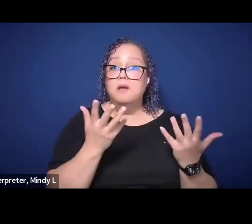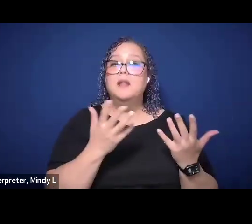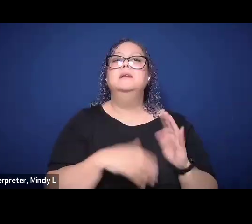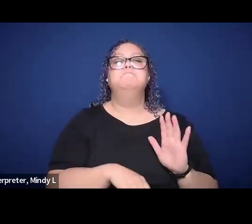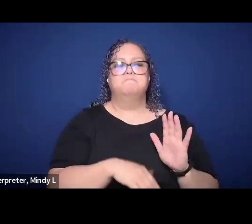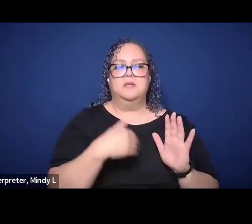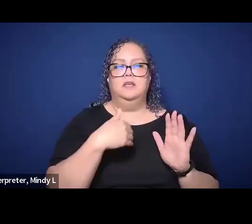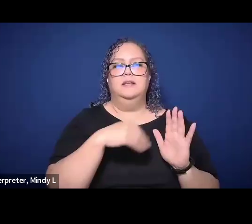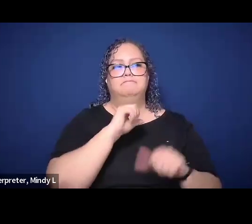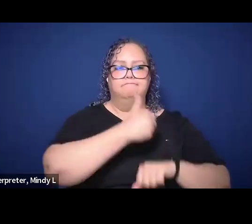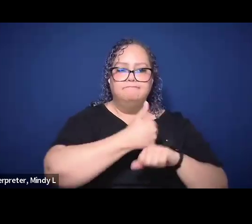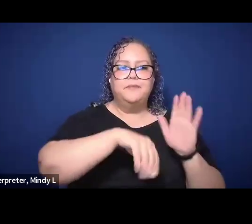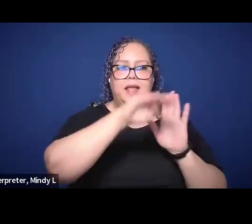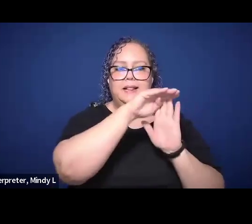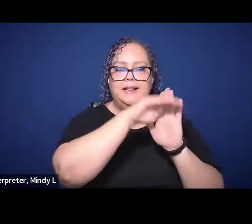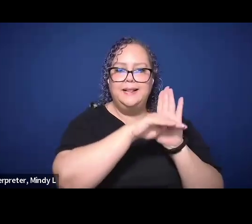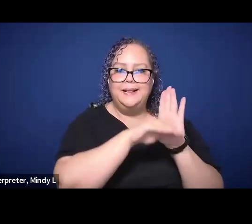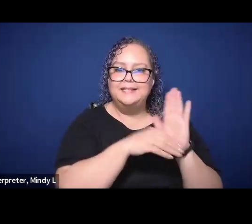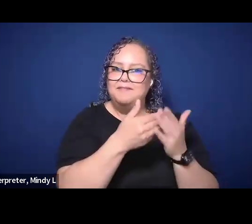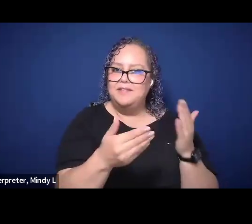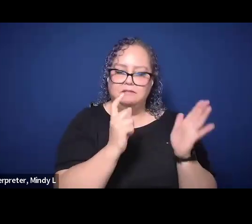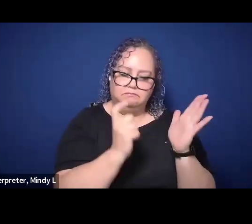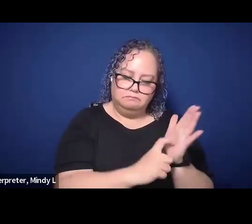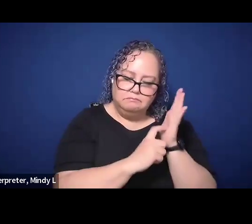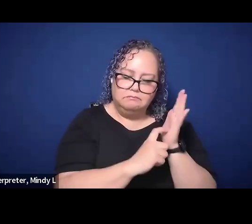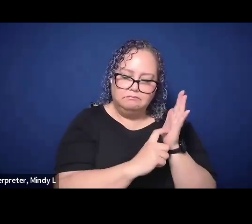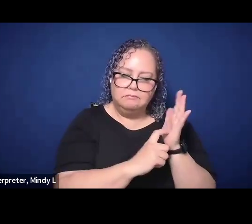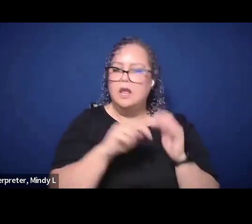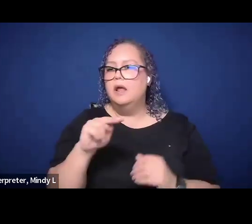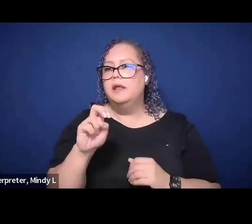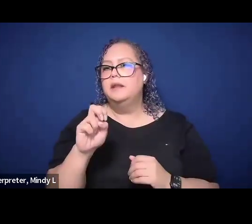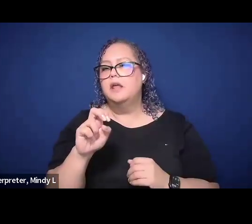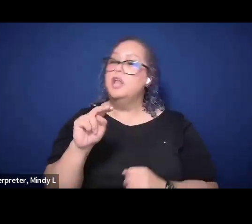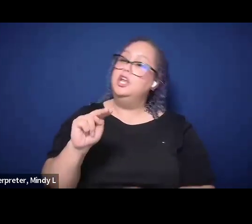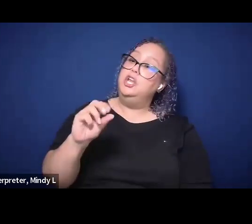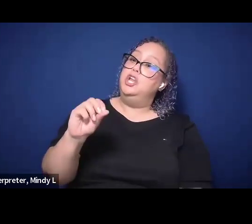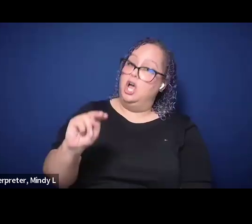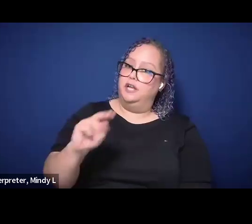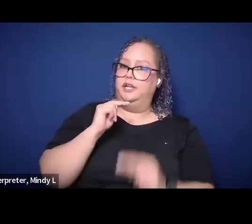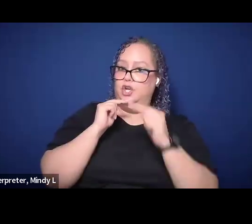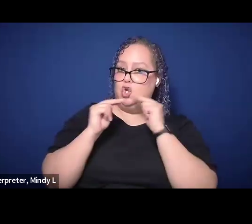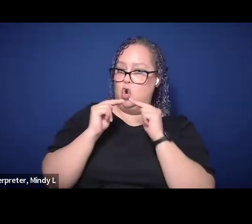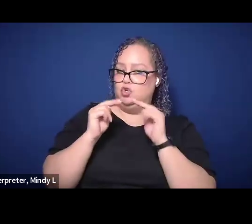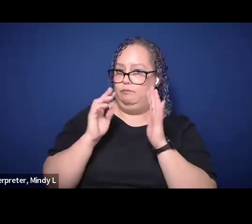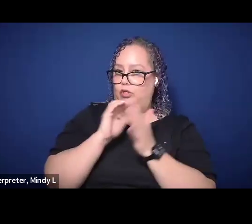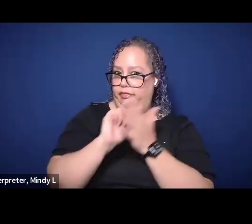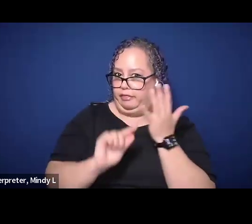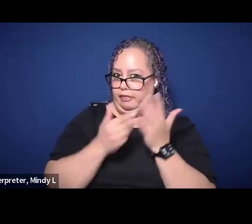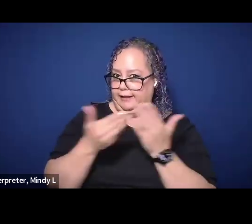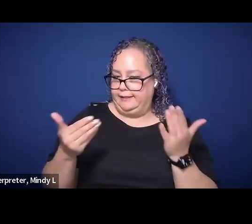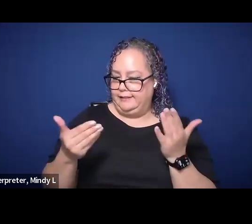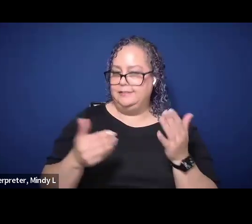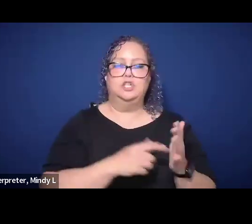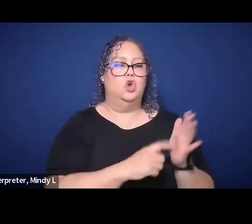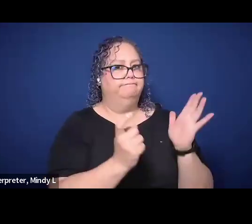non-negotiables. And so for you, your list will look different than mine. And if you have paper with you right now, I invite you